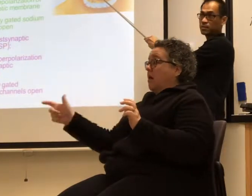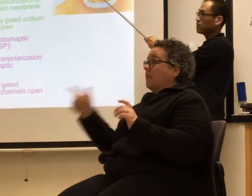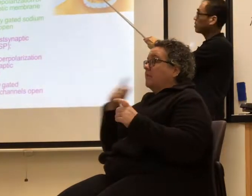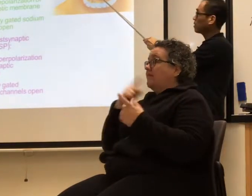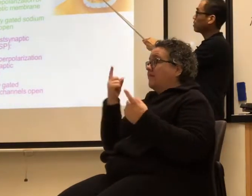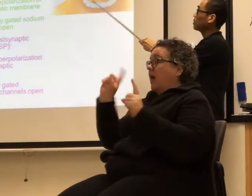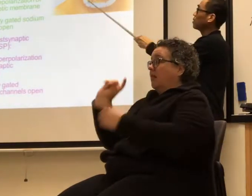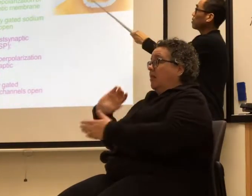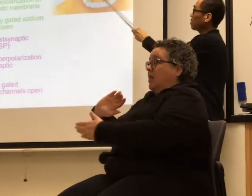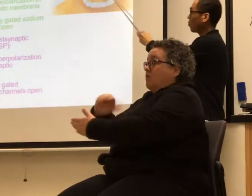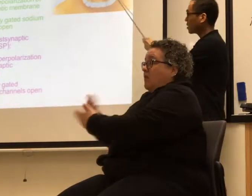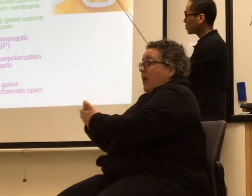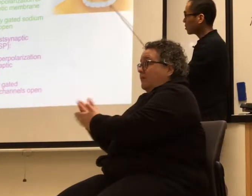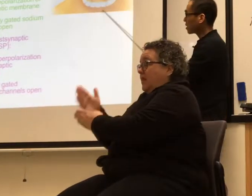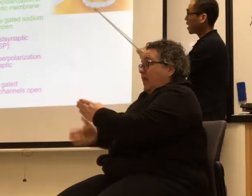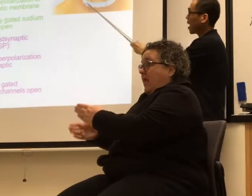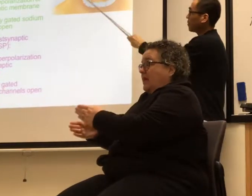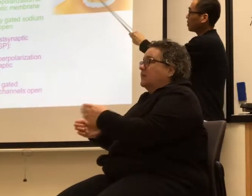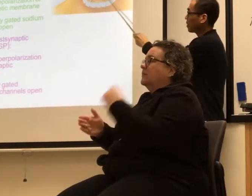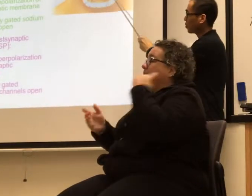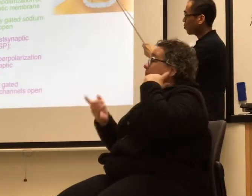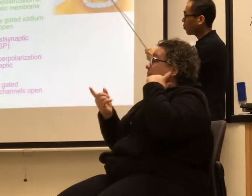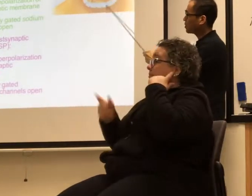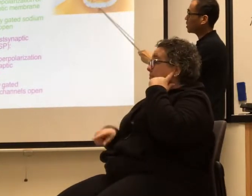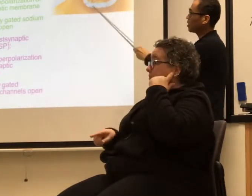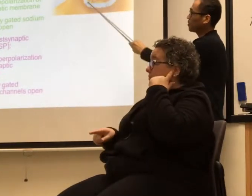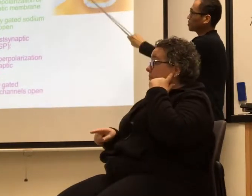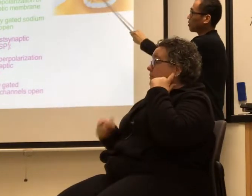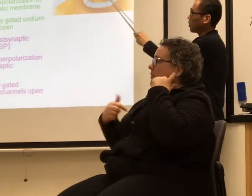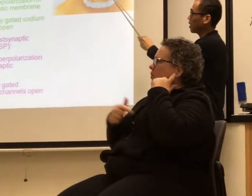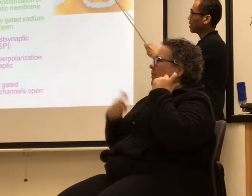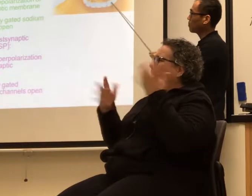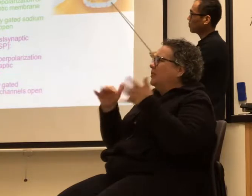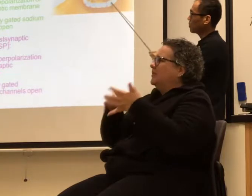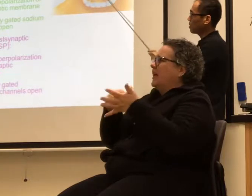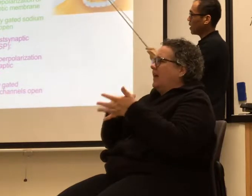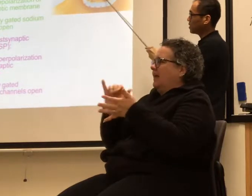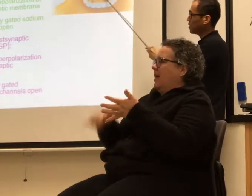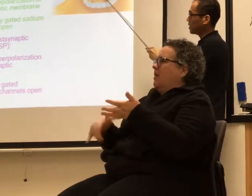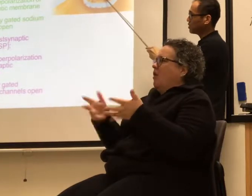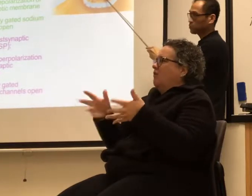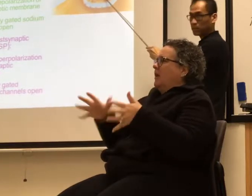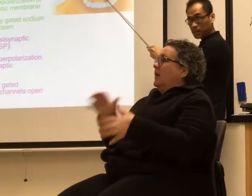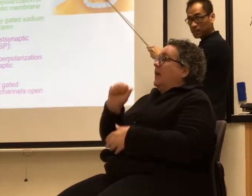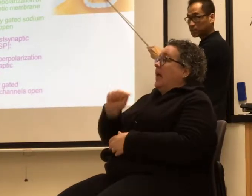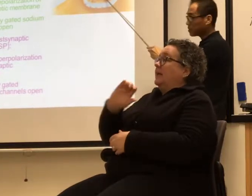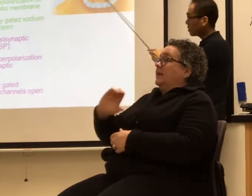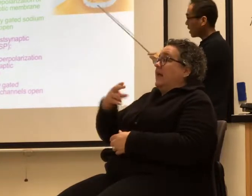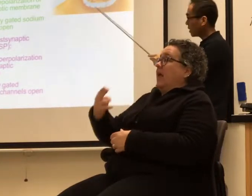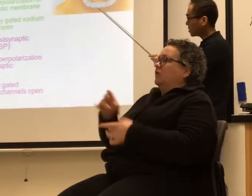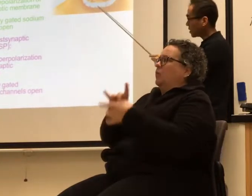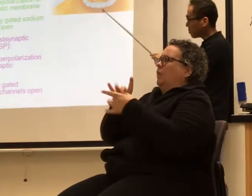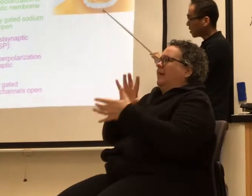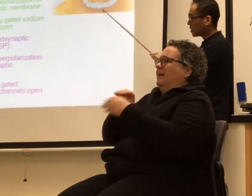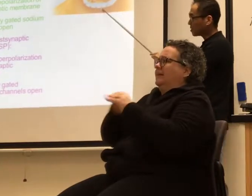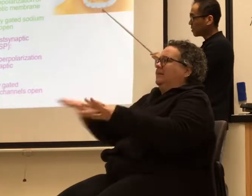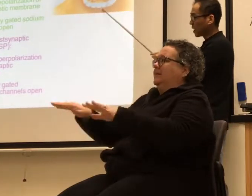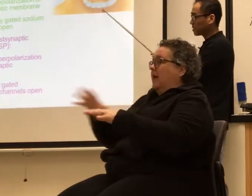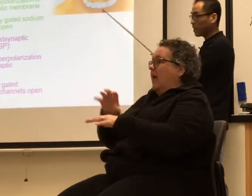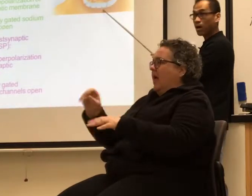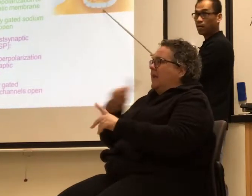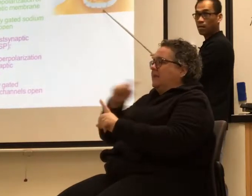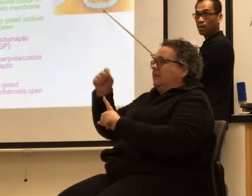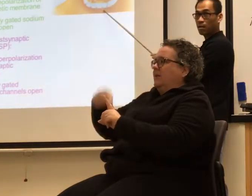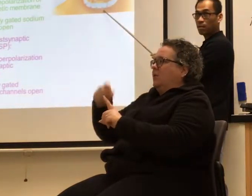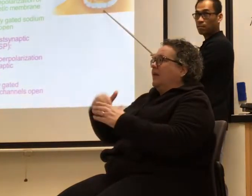arrives, what's going to happen here? Well, we studied this already. ACH is released and it stimulates the